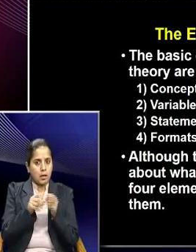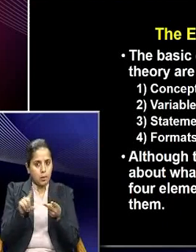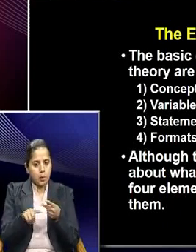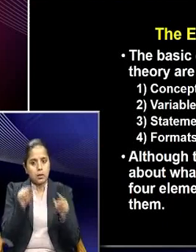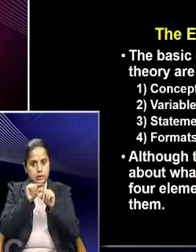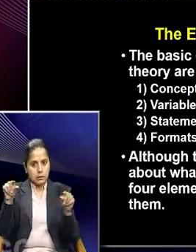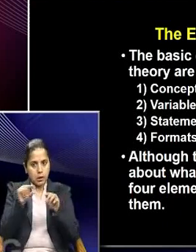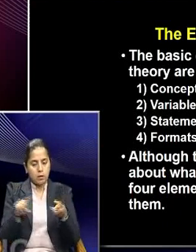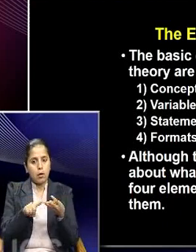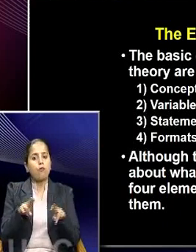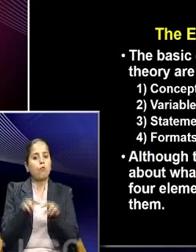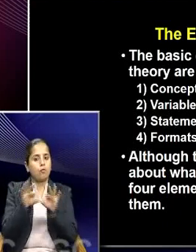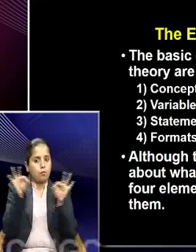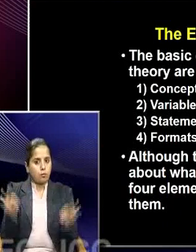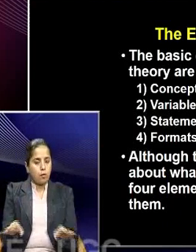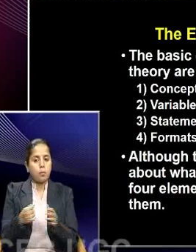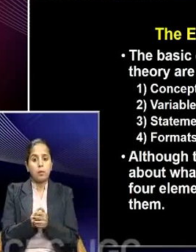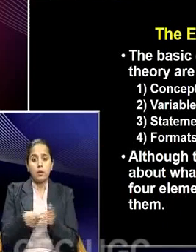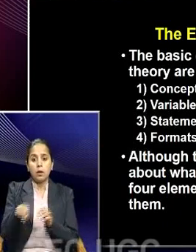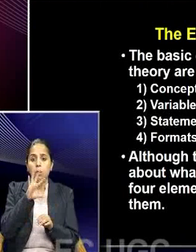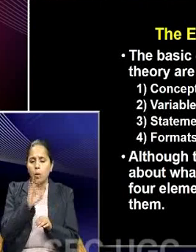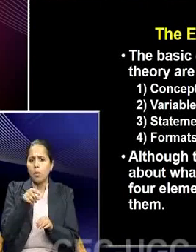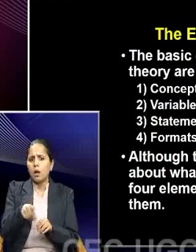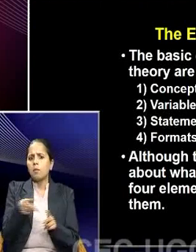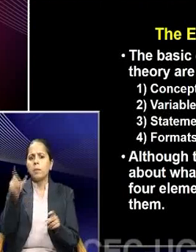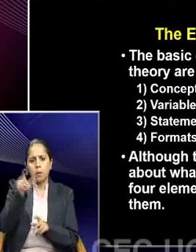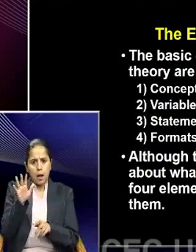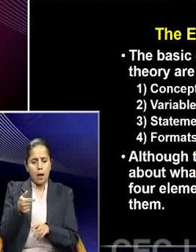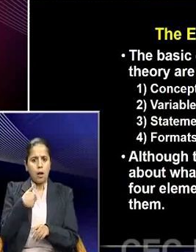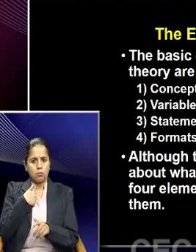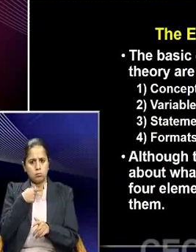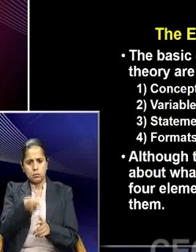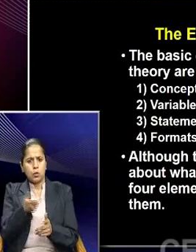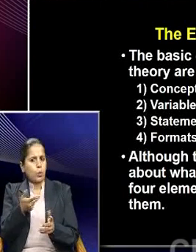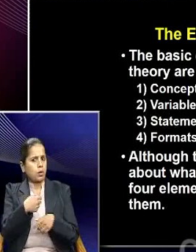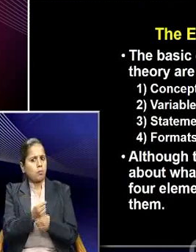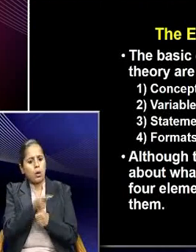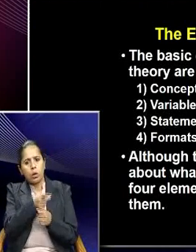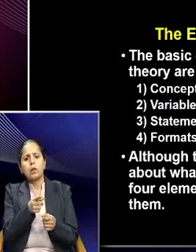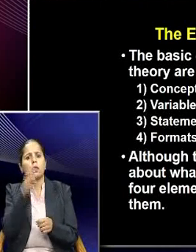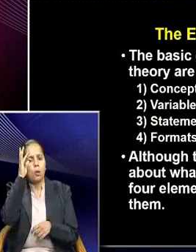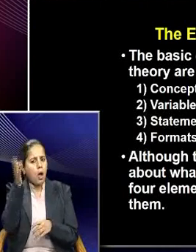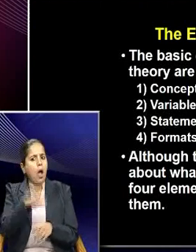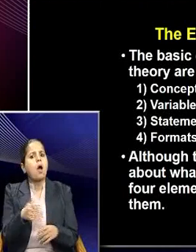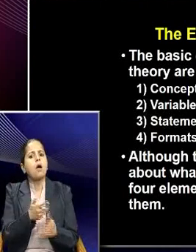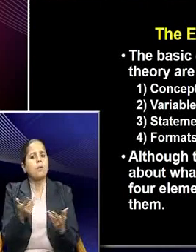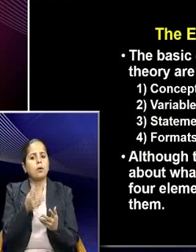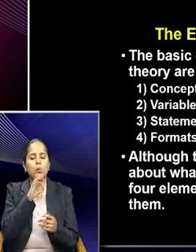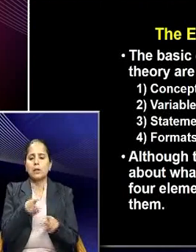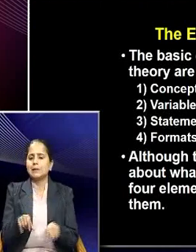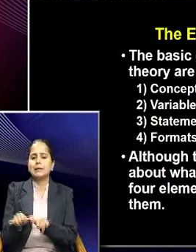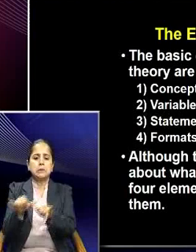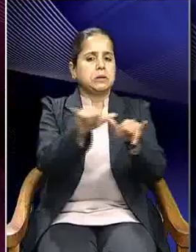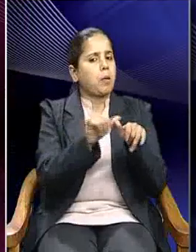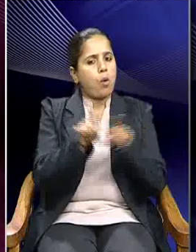statements, and format. Although there are diverse claims about what makes a theory, these are common to all